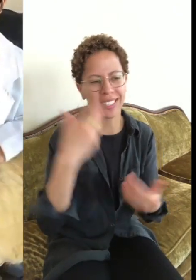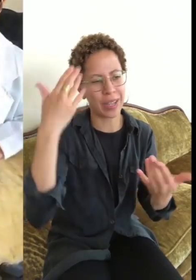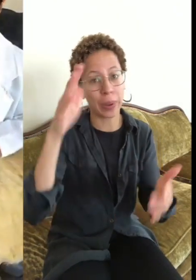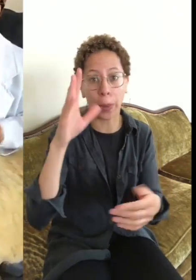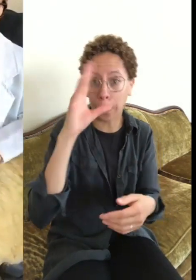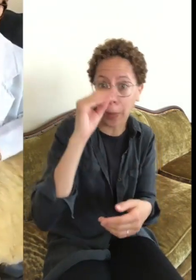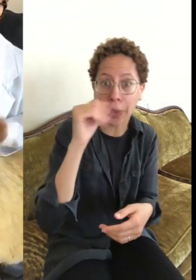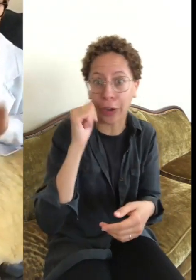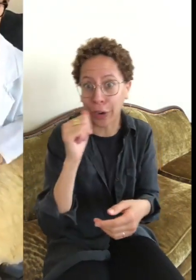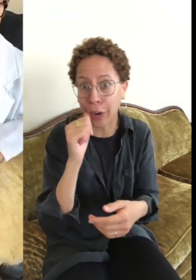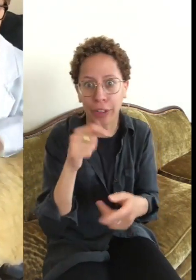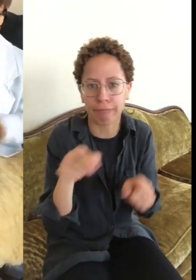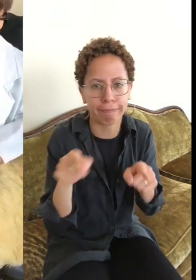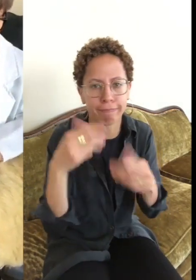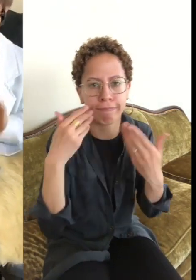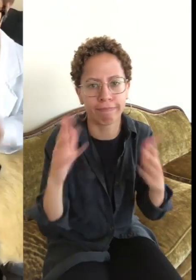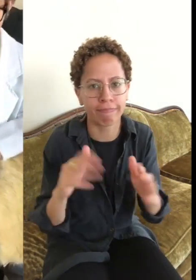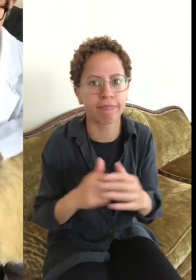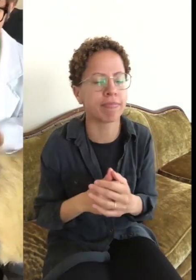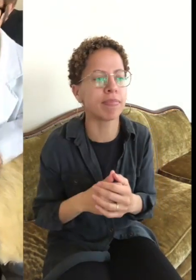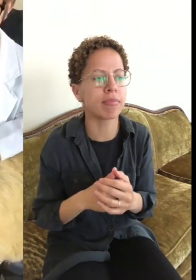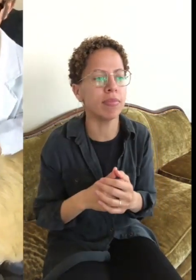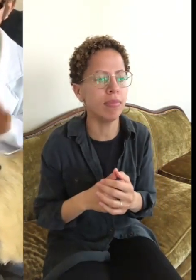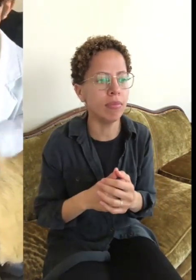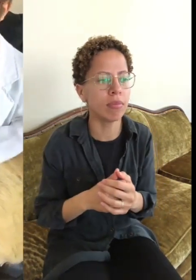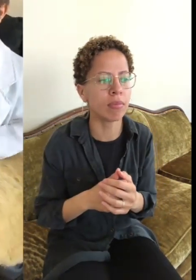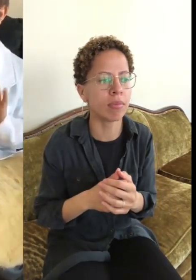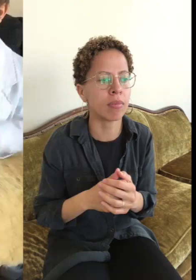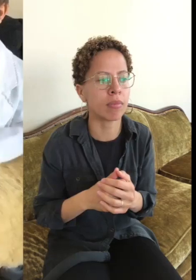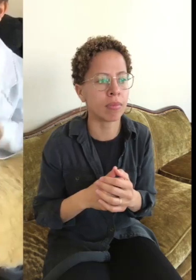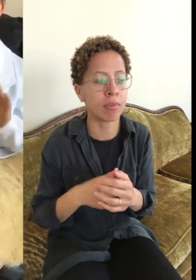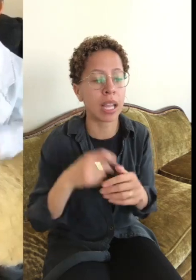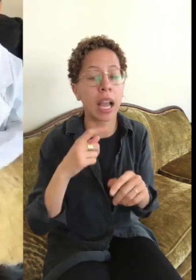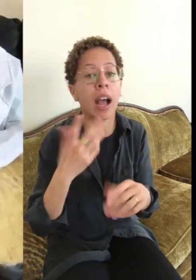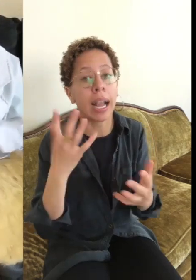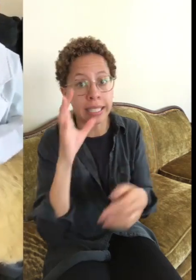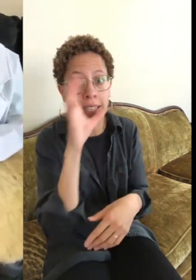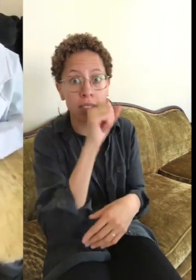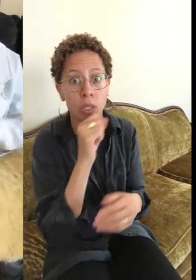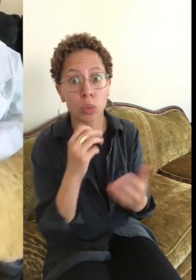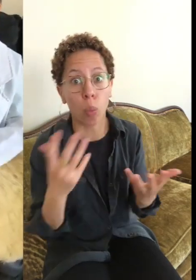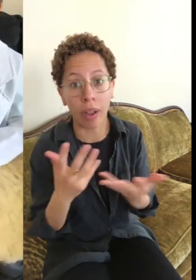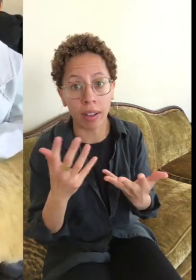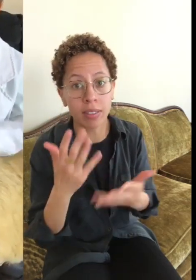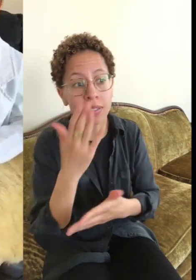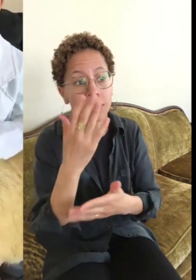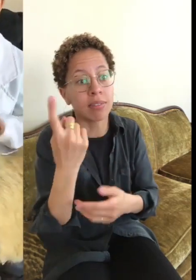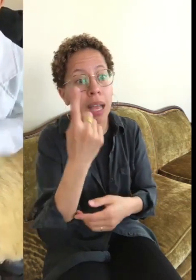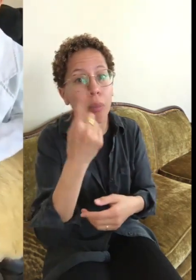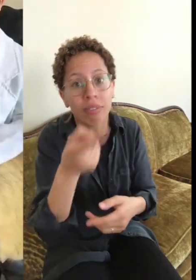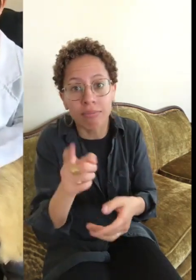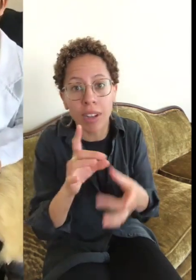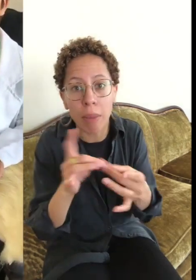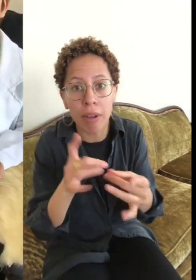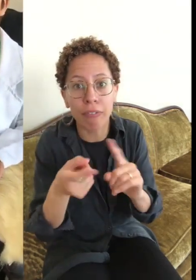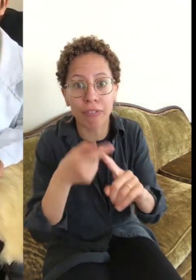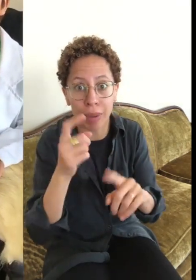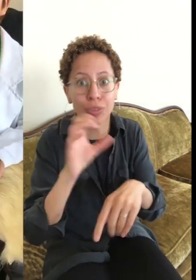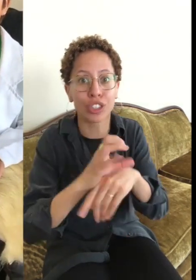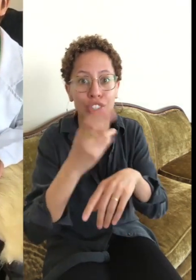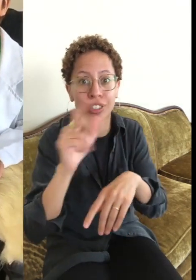bongo. But guess what? We have somebody from Churchill who is saying that one is